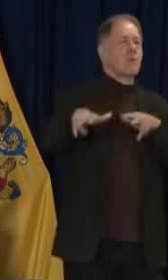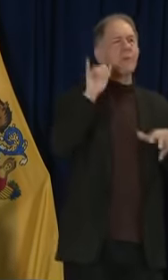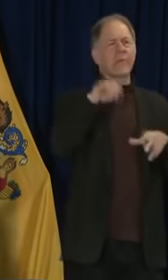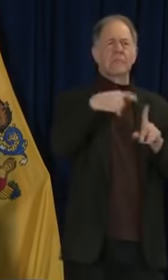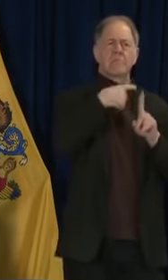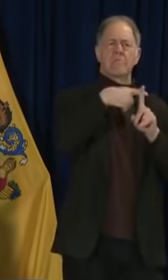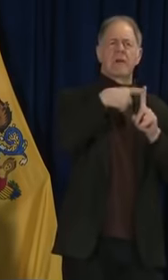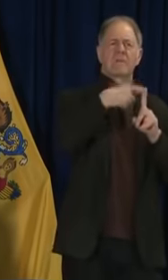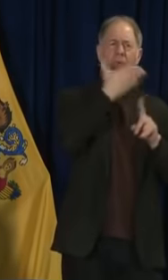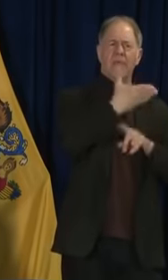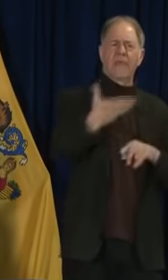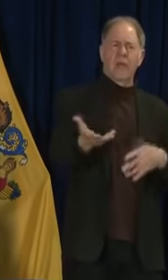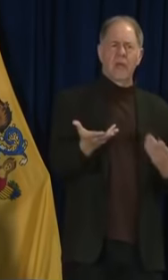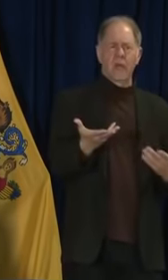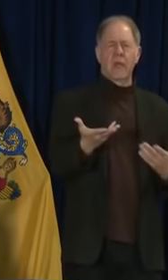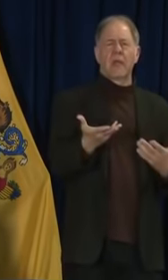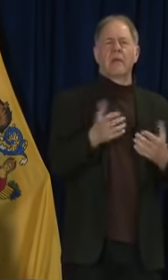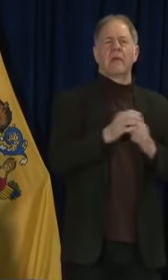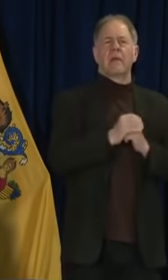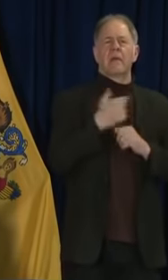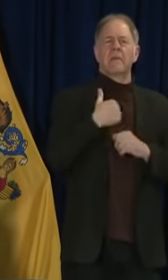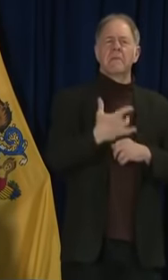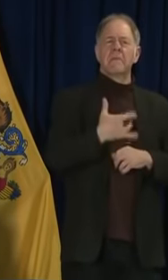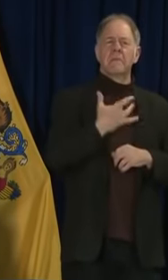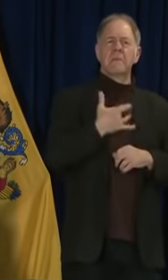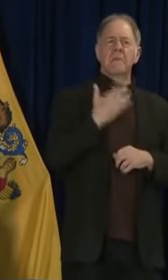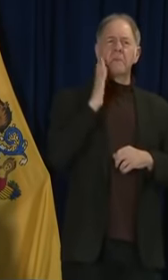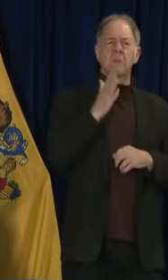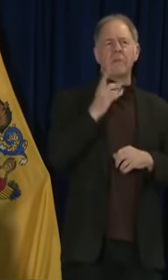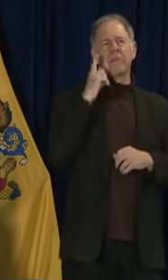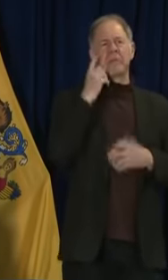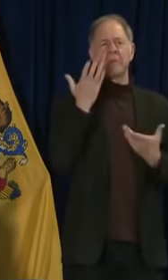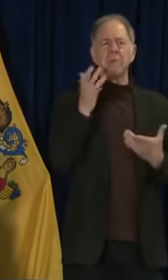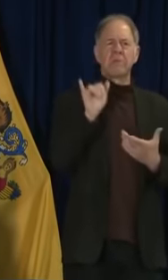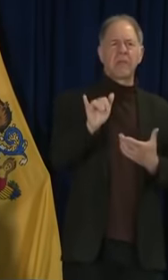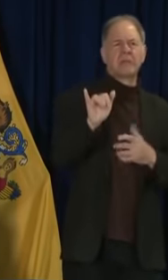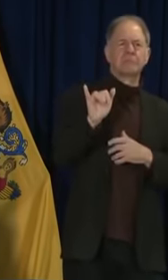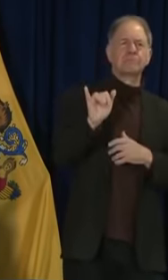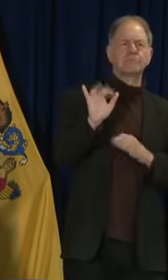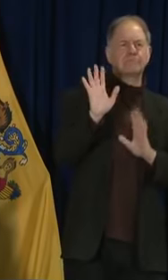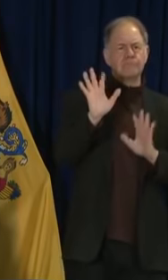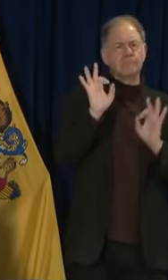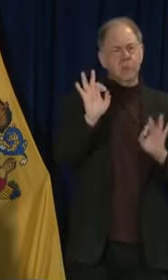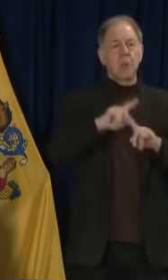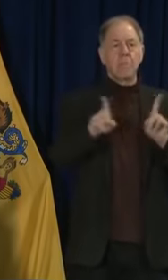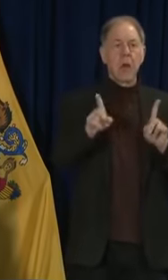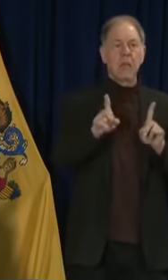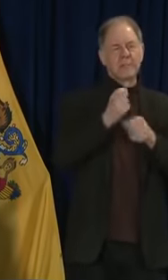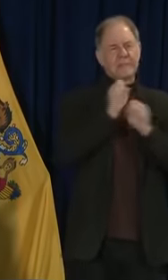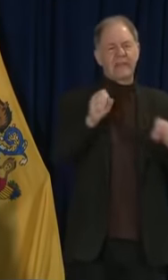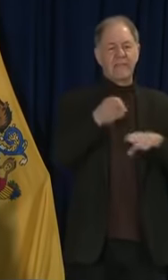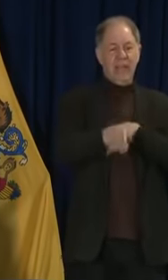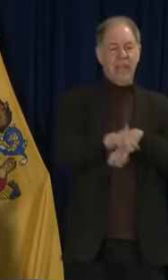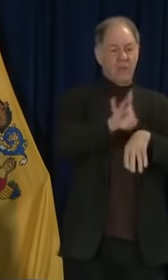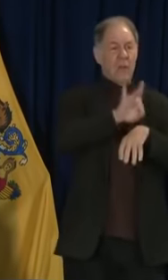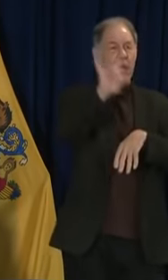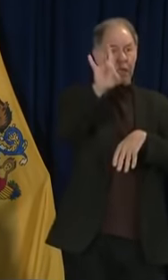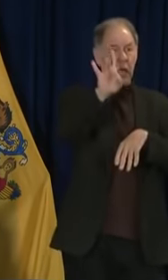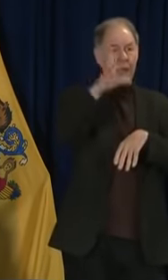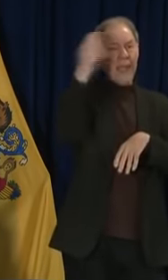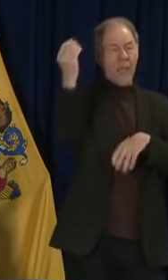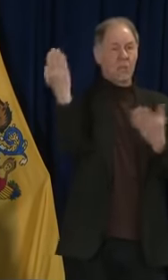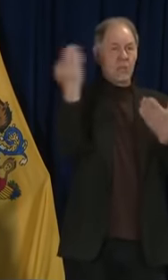thing. And so I think we would look kindly upon that, other than please be safe, because after 8 o'clock, by definition, is dark